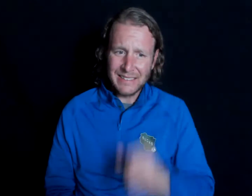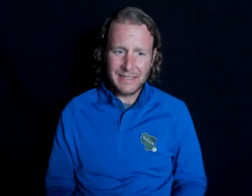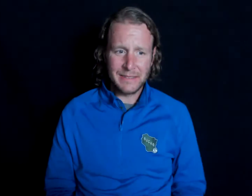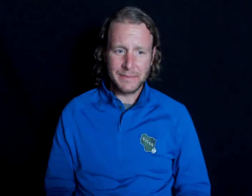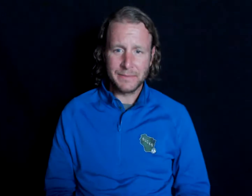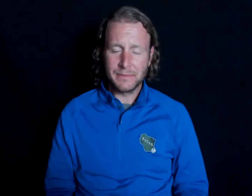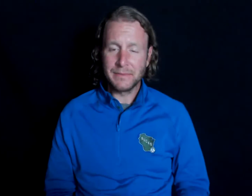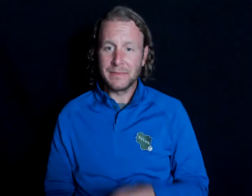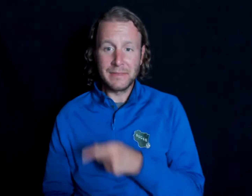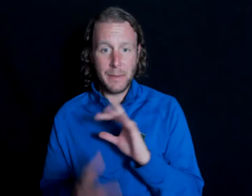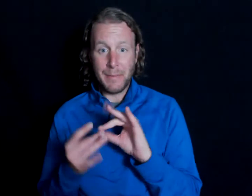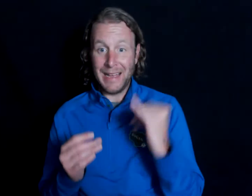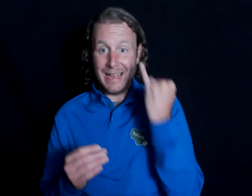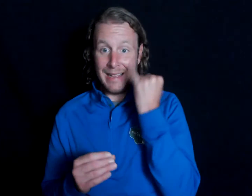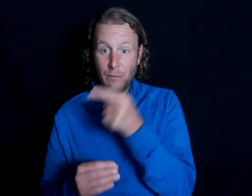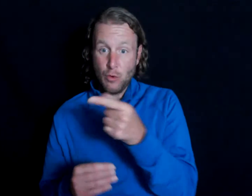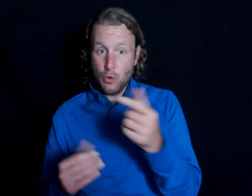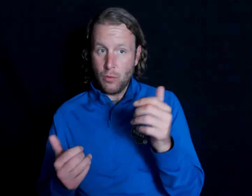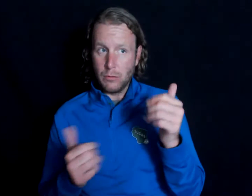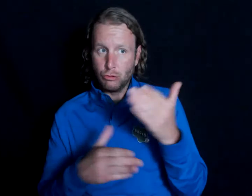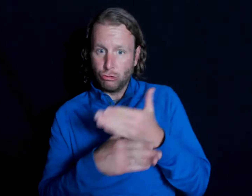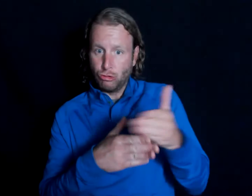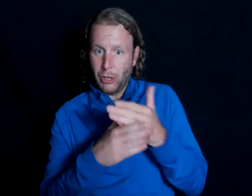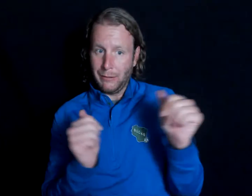Kareem, you're doing really well.